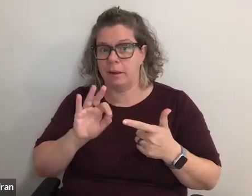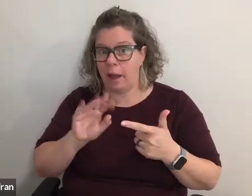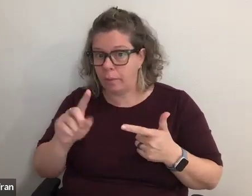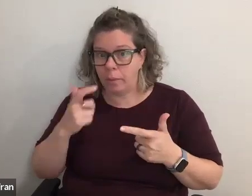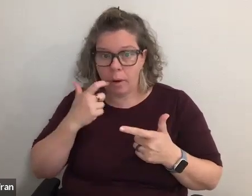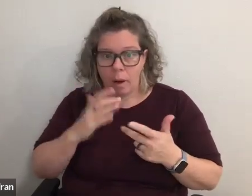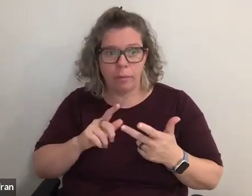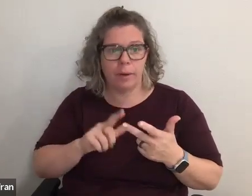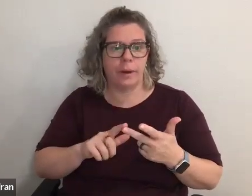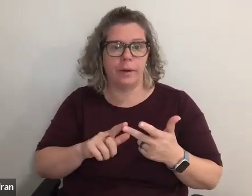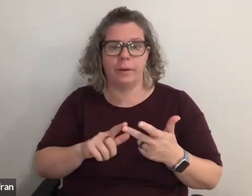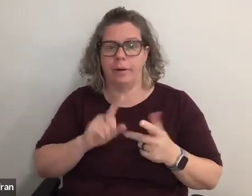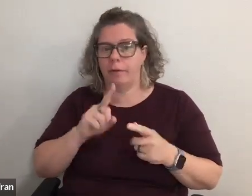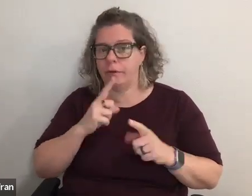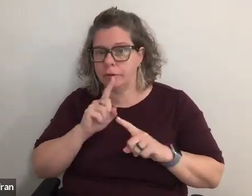and